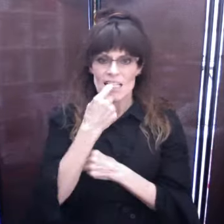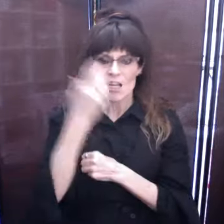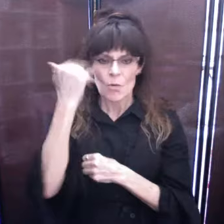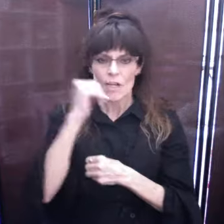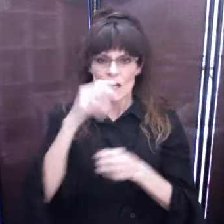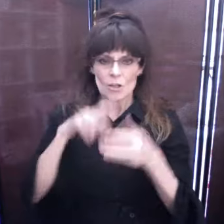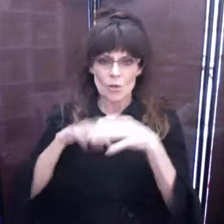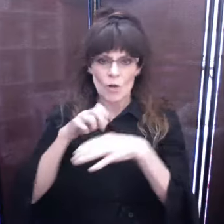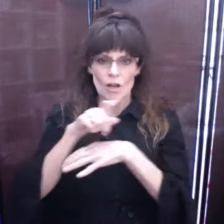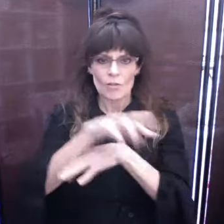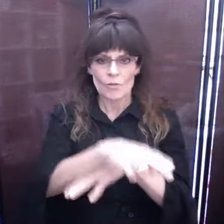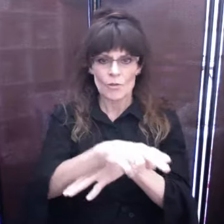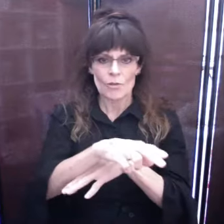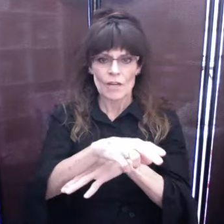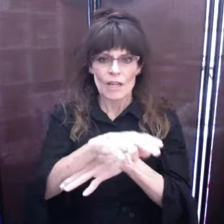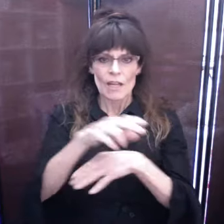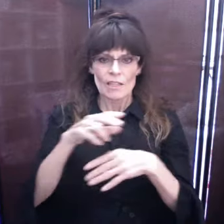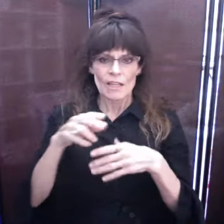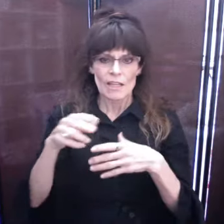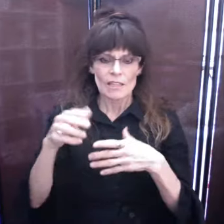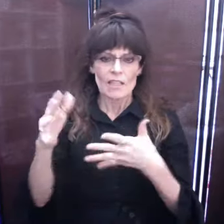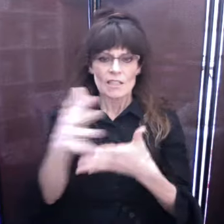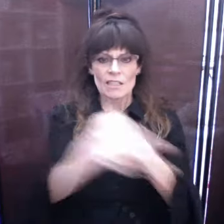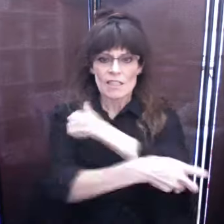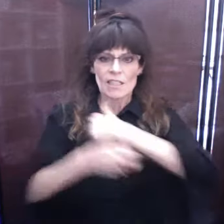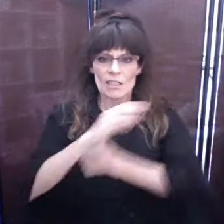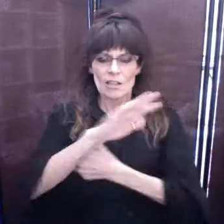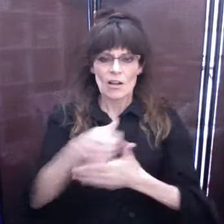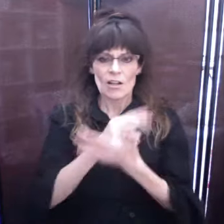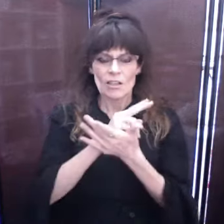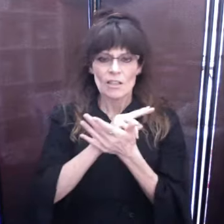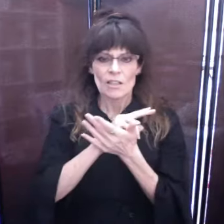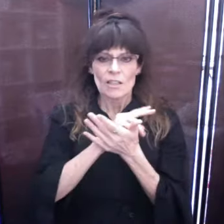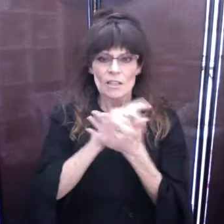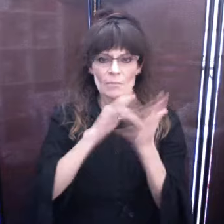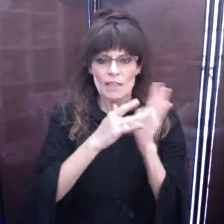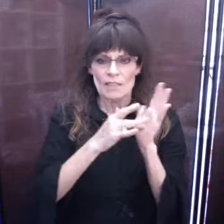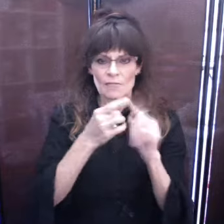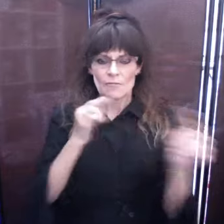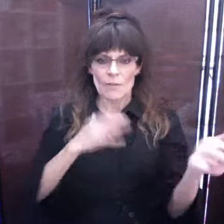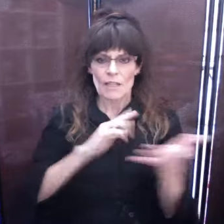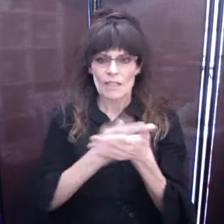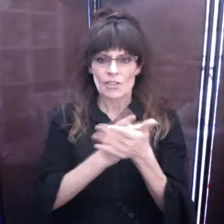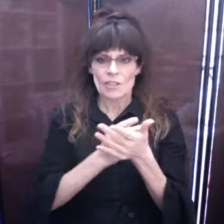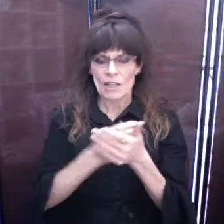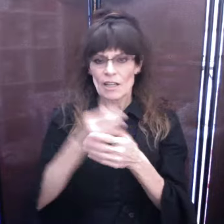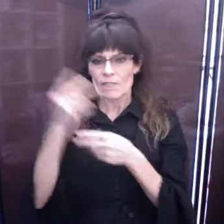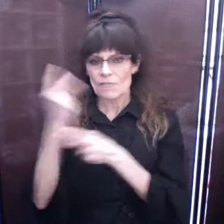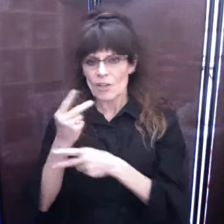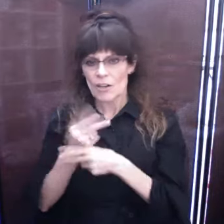whip up a bunch of outside issues in my kitchen? And then I figured I could use the sale and the finances from the outside issues